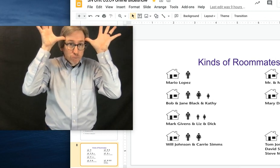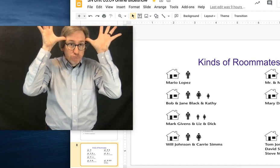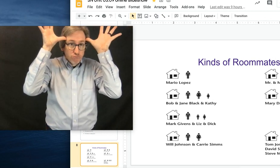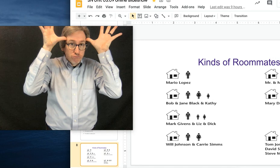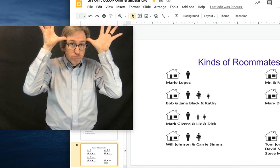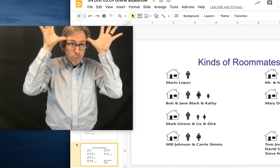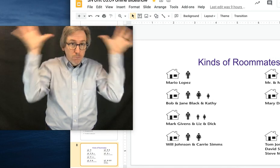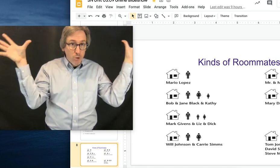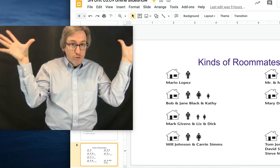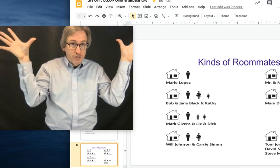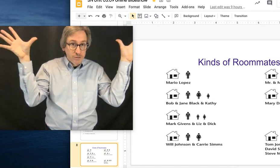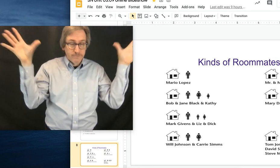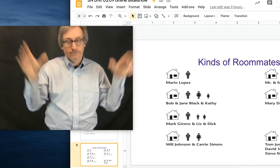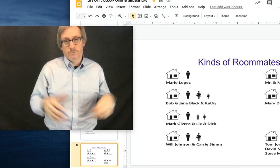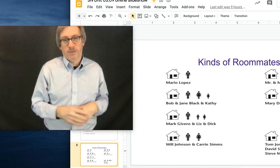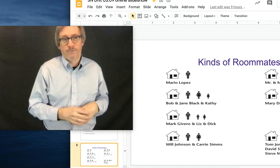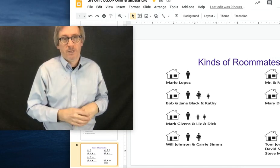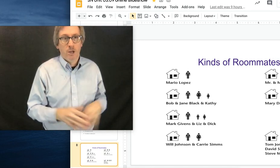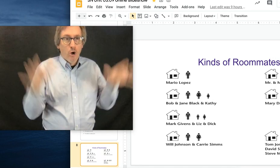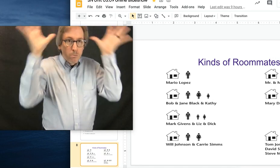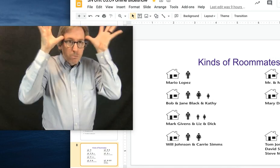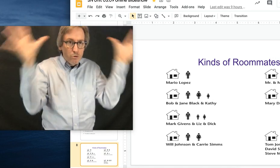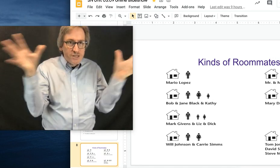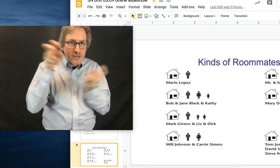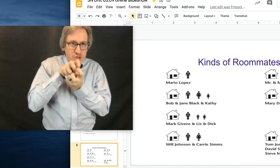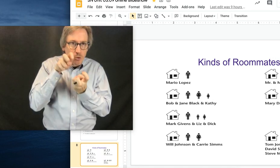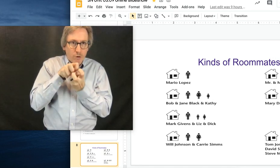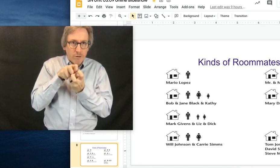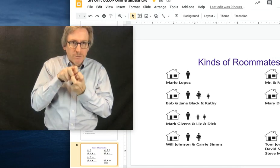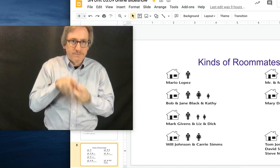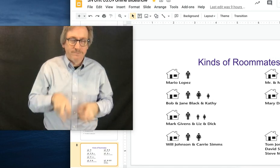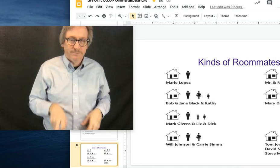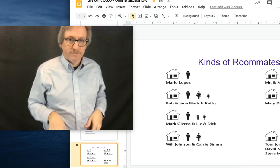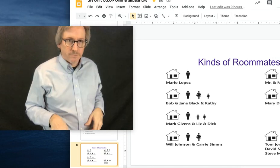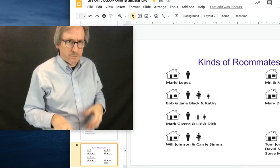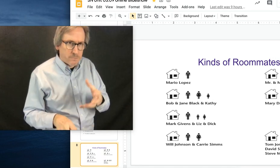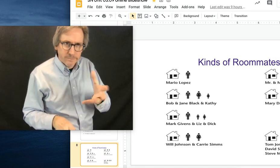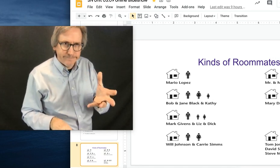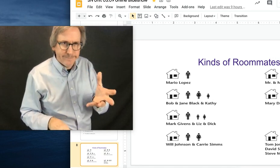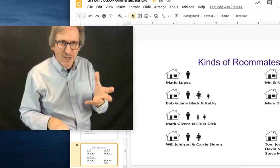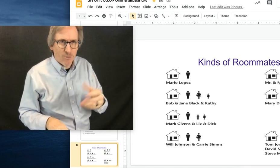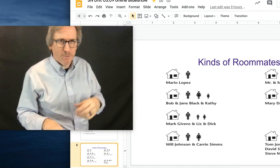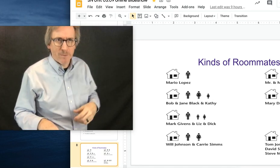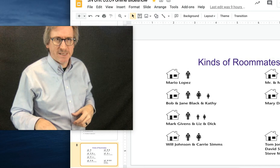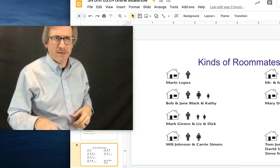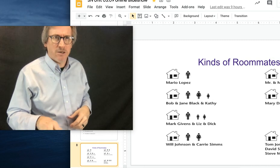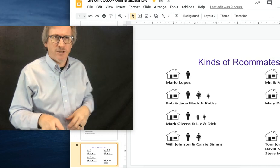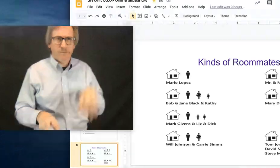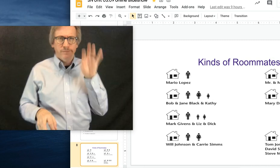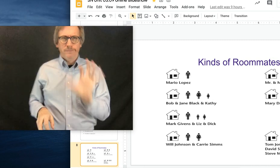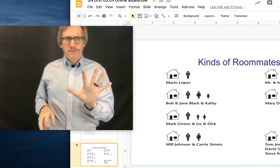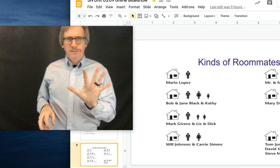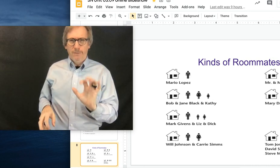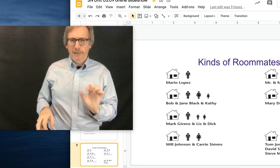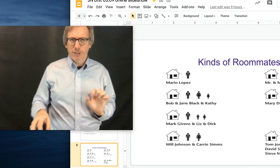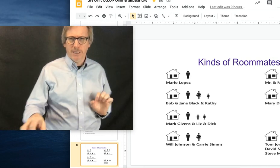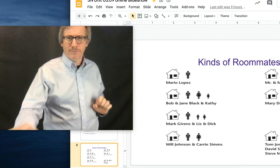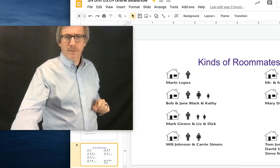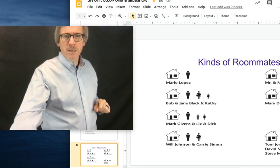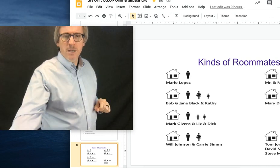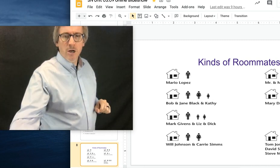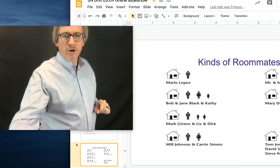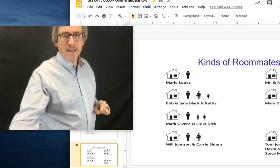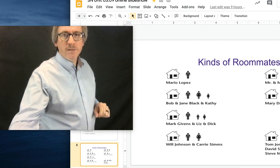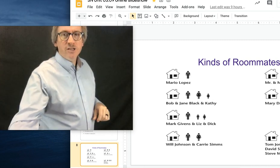Deer, moose. Okay. Moose and squirrel. No one remembers that cartoon. So I'll shut